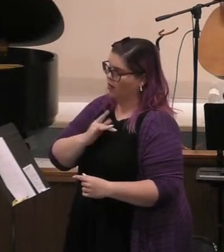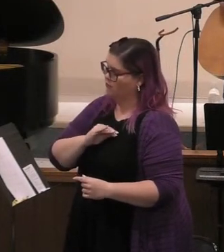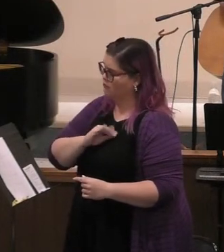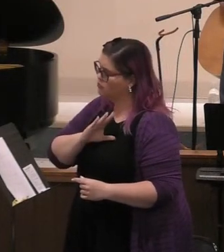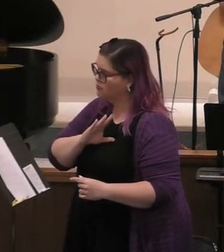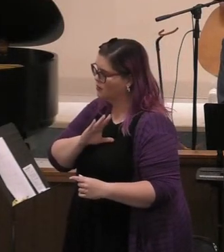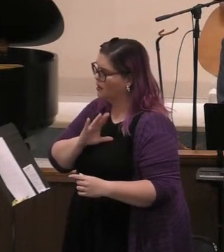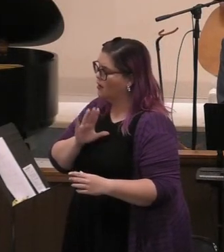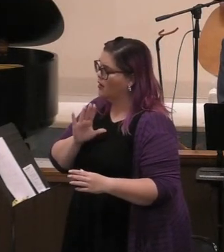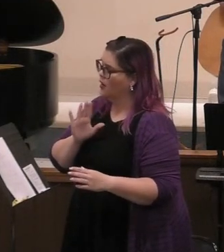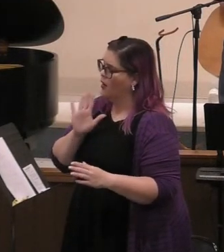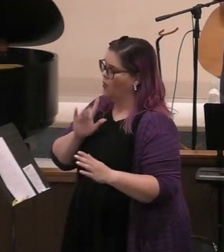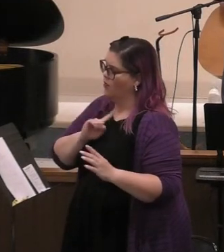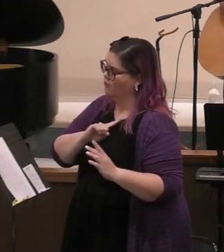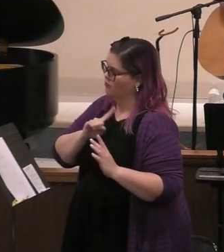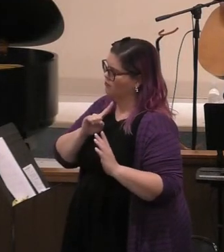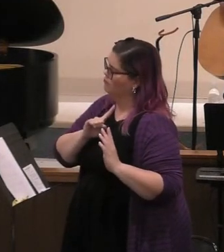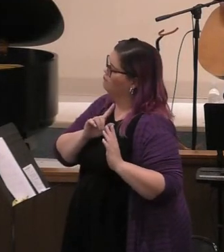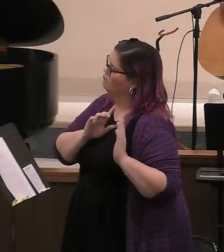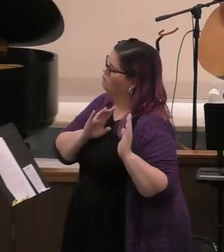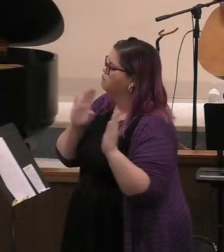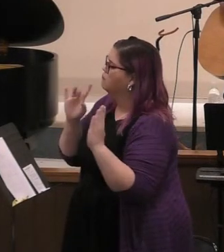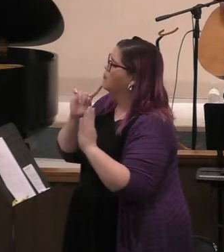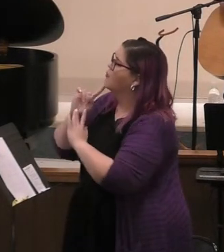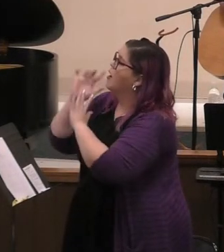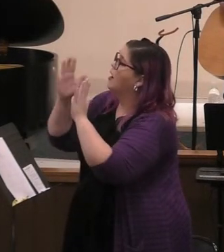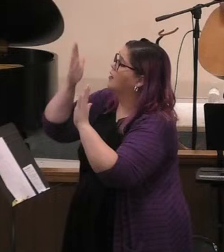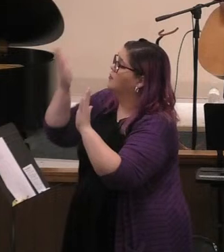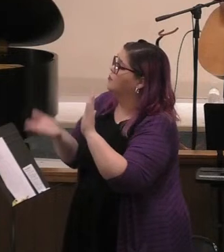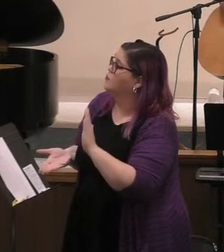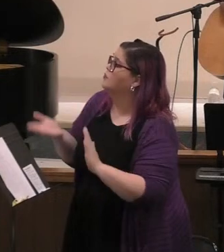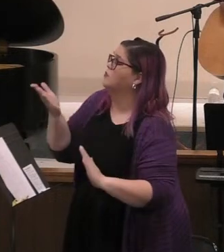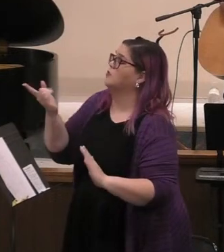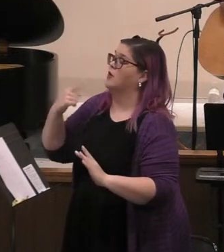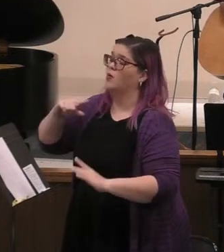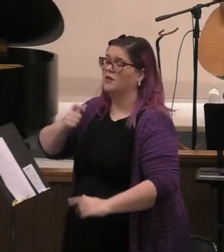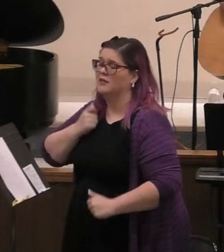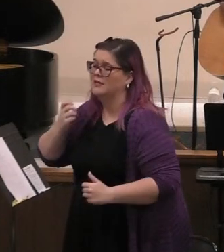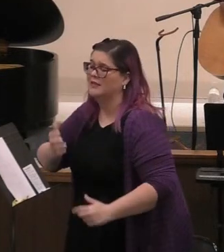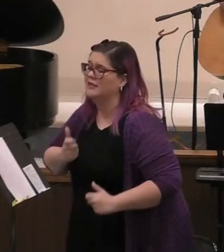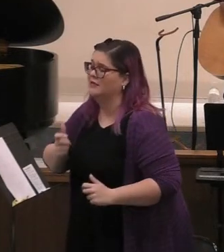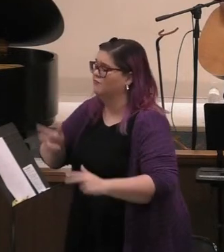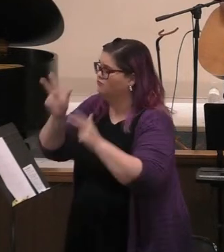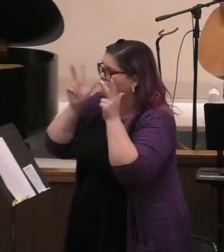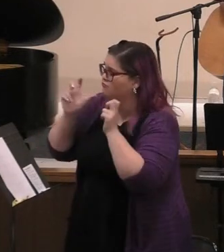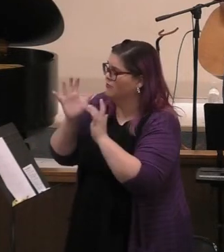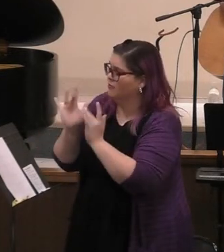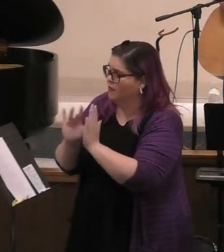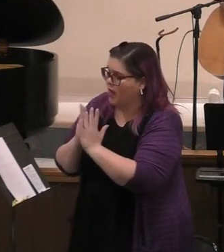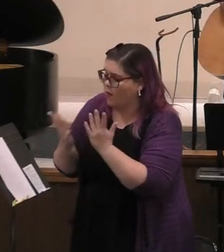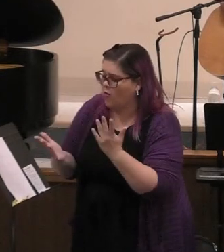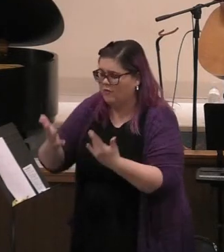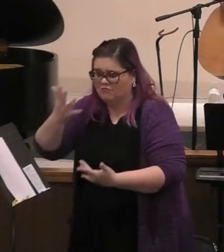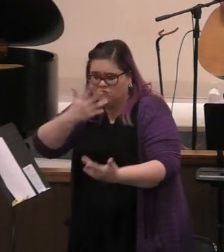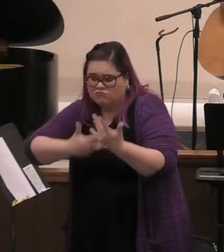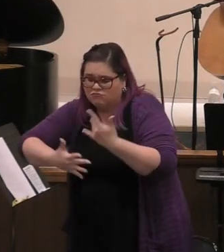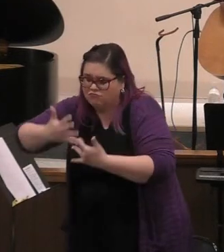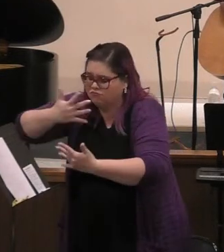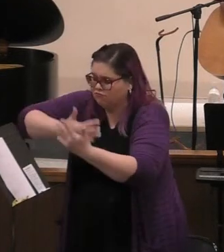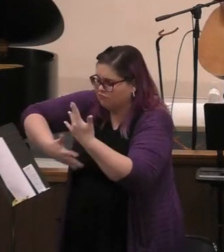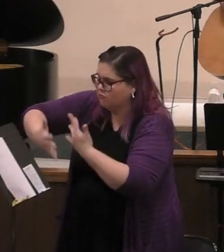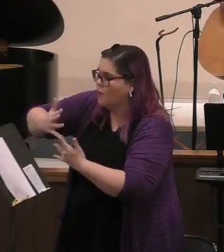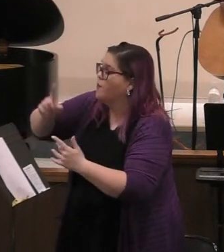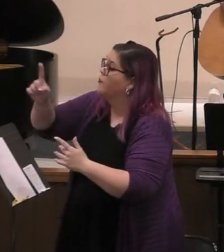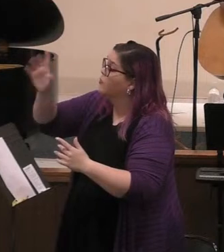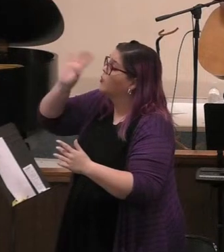a genuine, sincere praise for you. As we sing, as we hear your word, as we talk with one another,